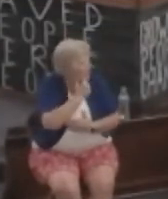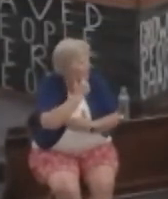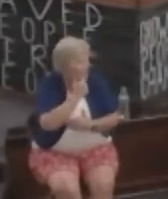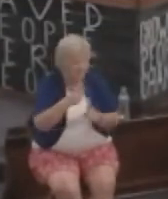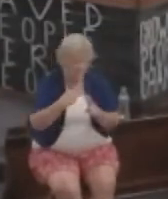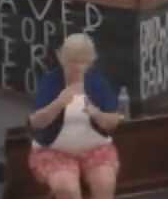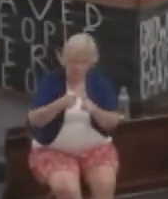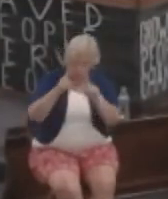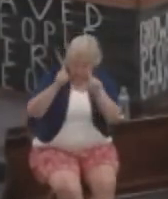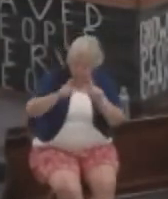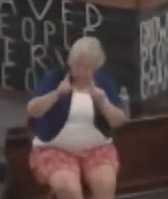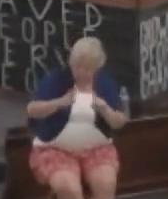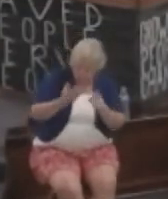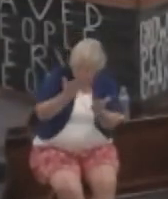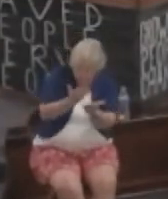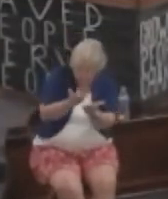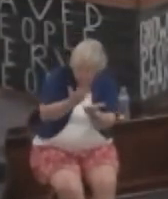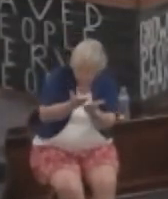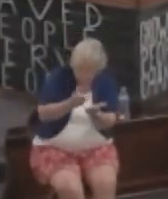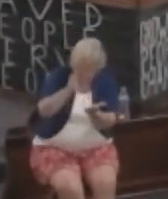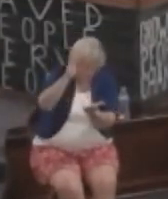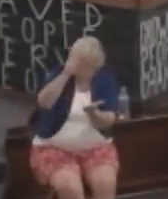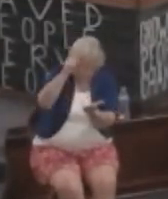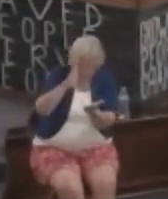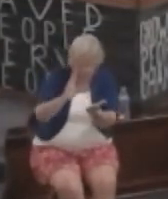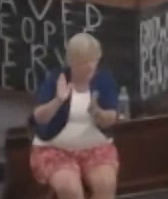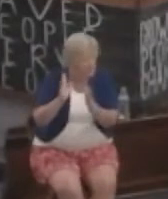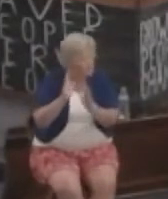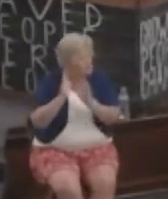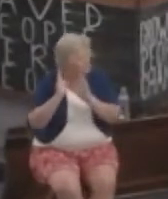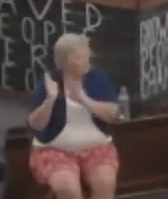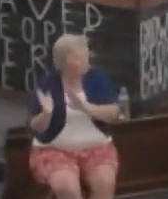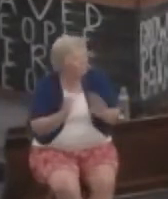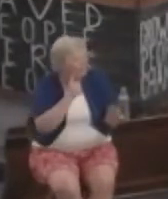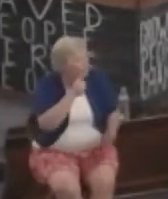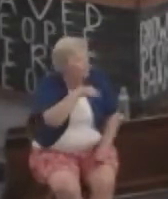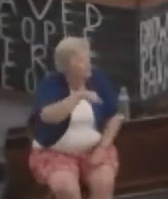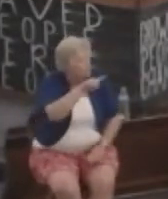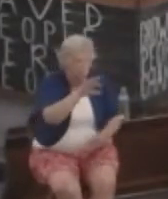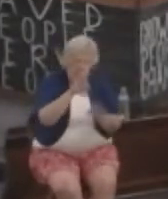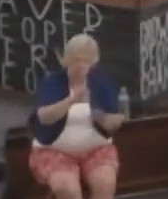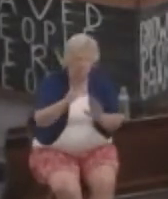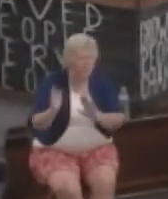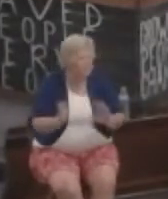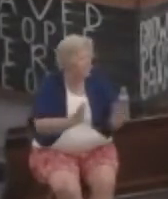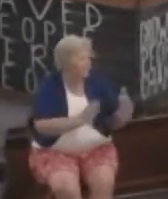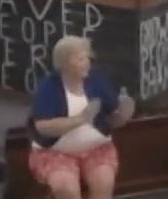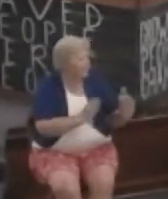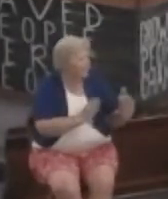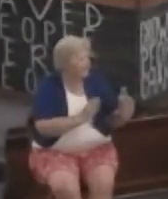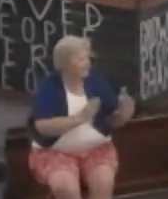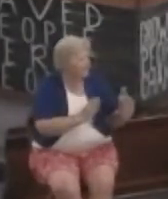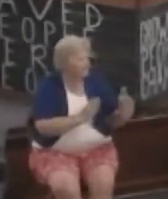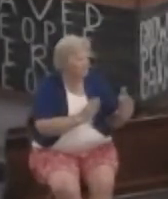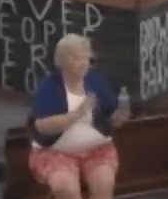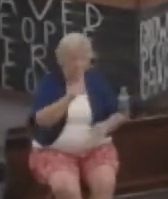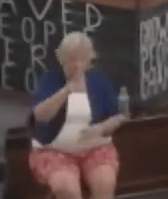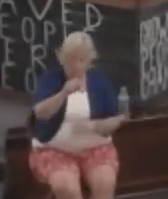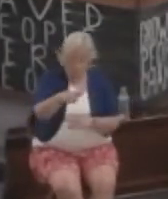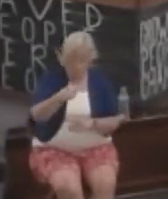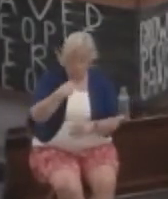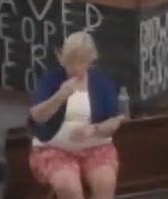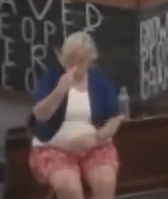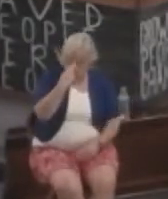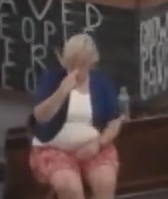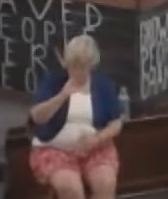and approve what God's will is, his good, pleasing, and perfect will." Paul is telling the Romans